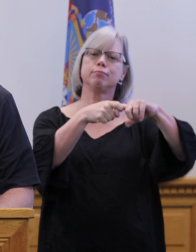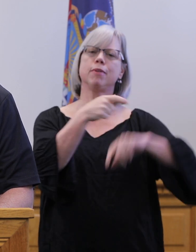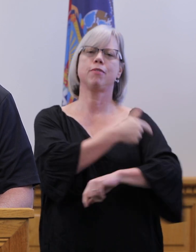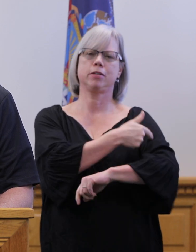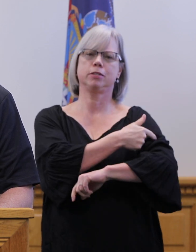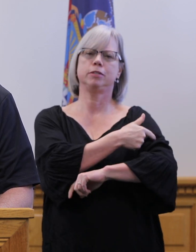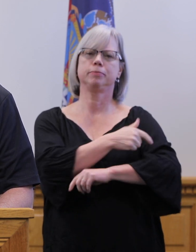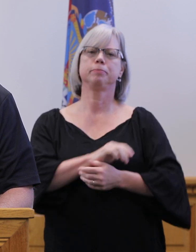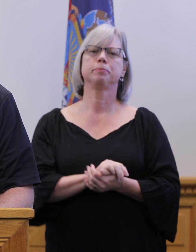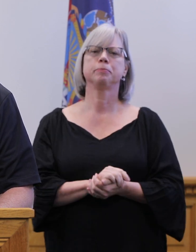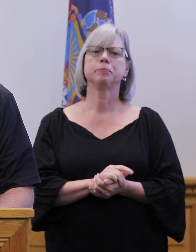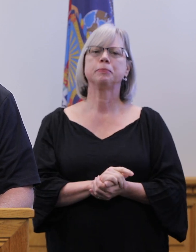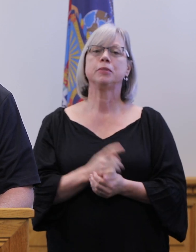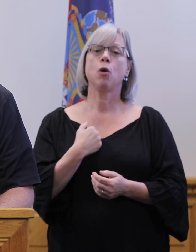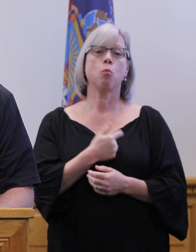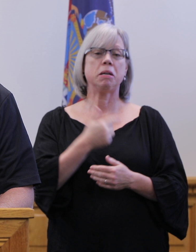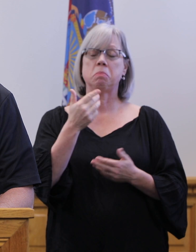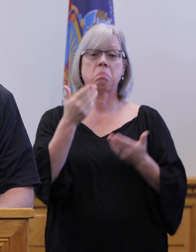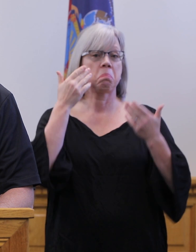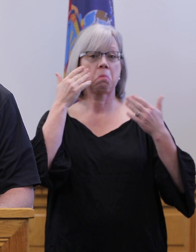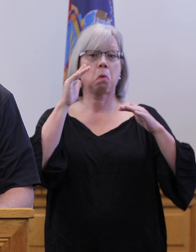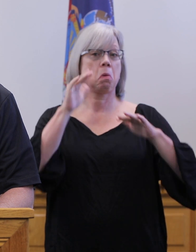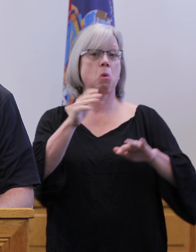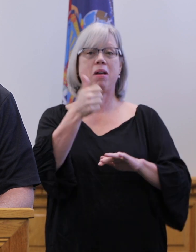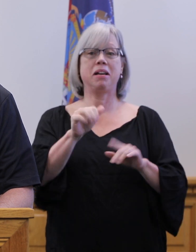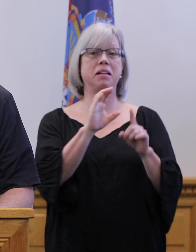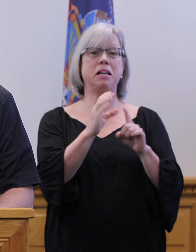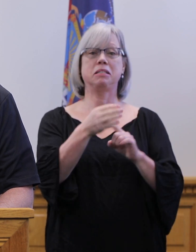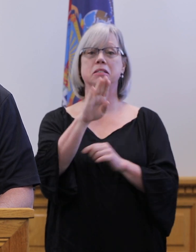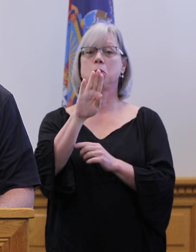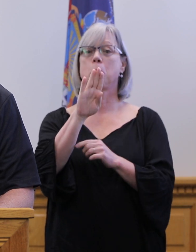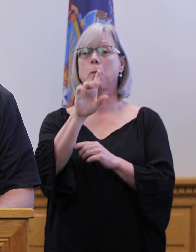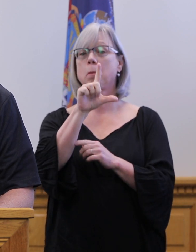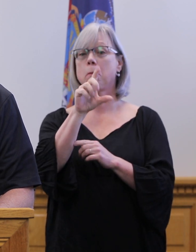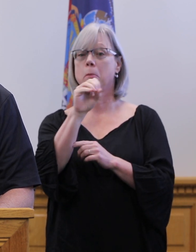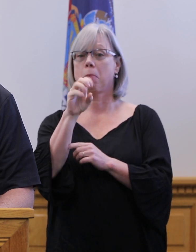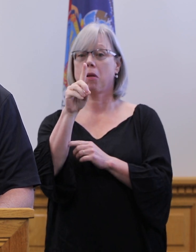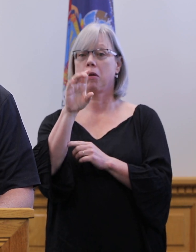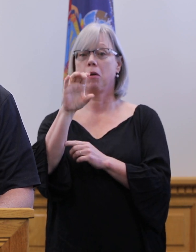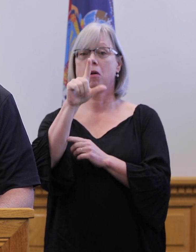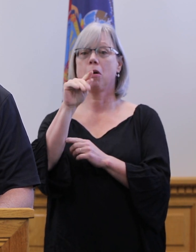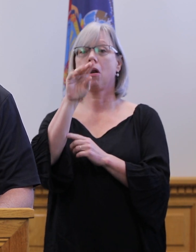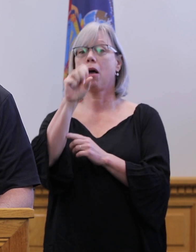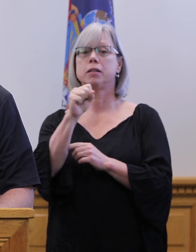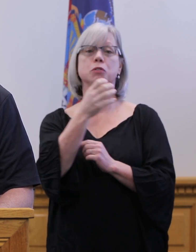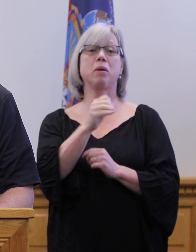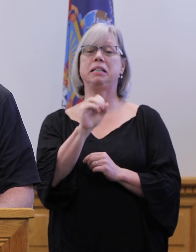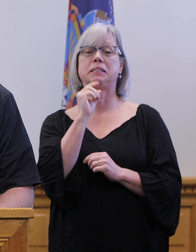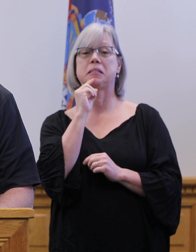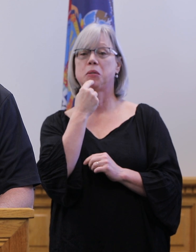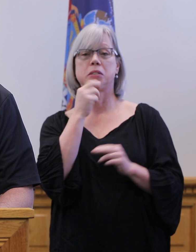vaccine also. We have not been made aware of any cases of blood clots or any serious reactions after the County Health